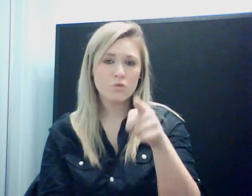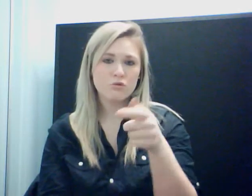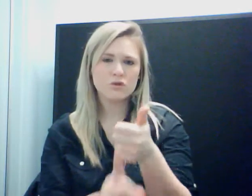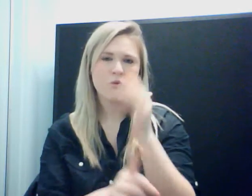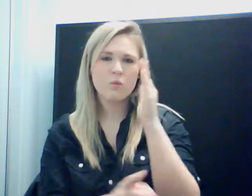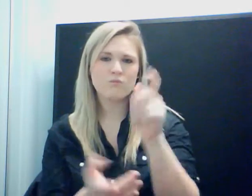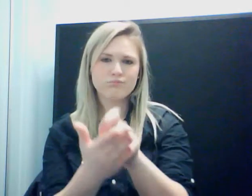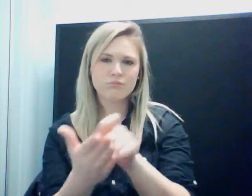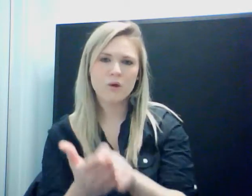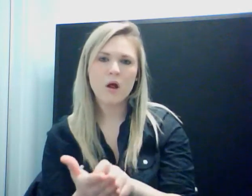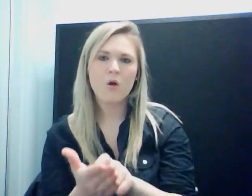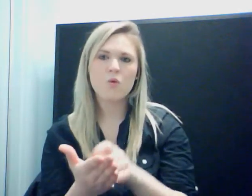sheet.